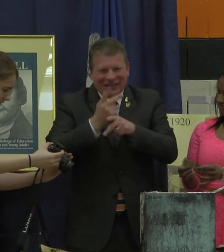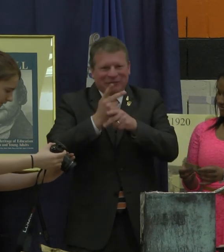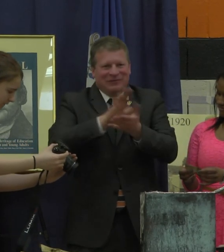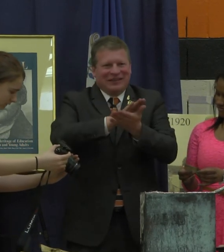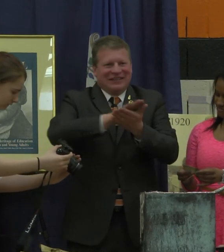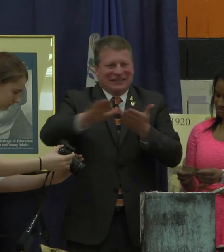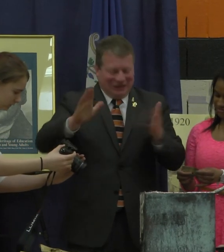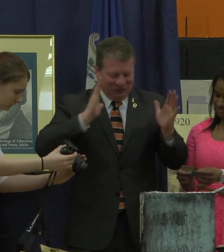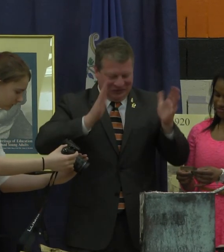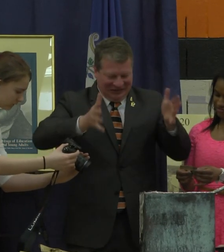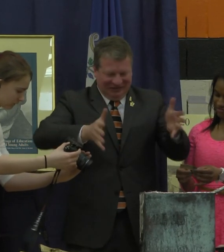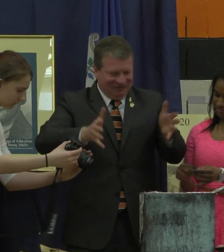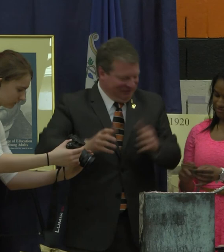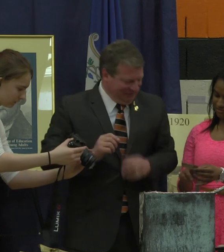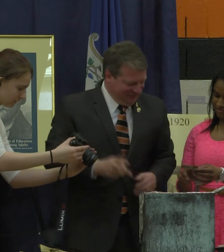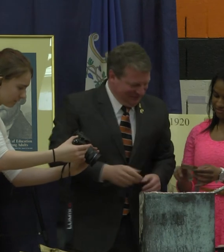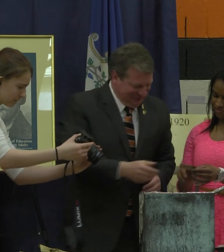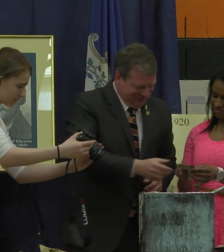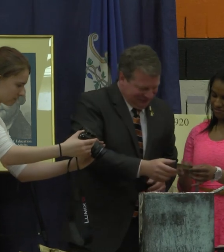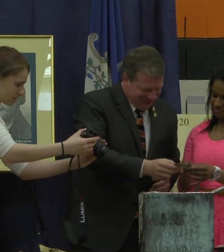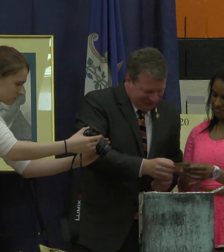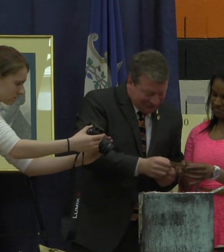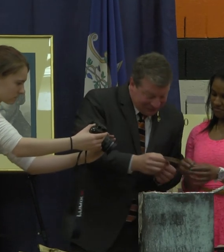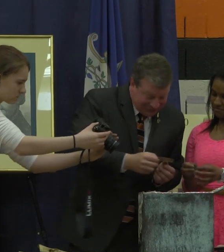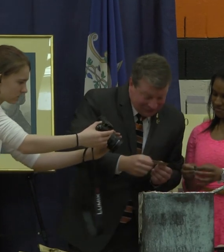archive experts. So we're just going to leave everything here.